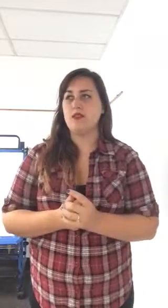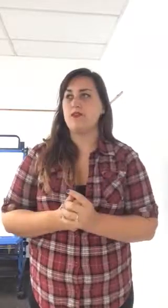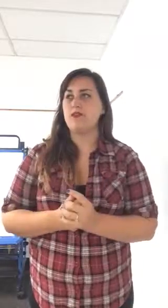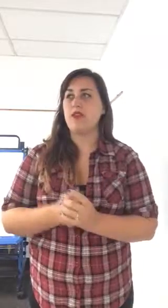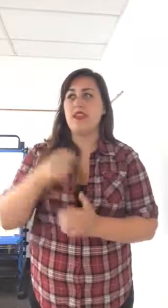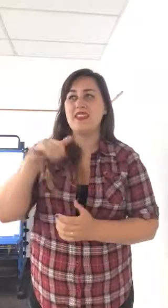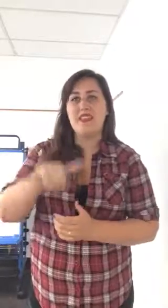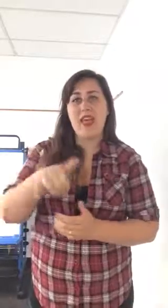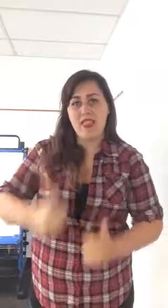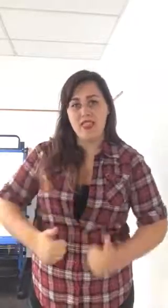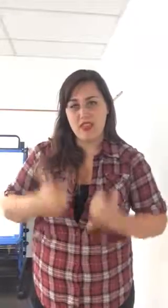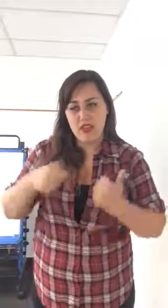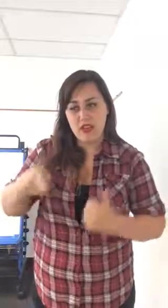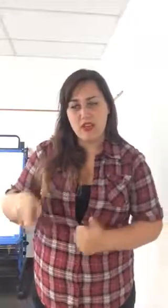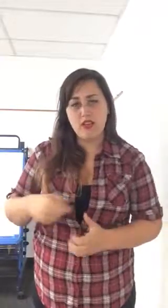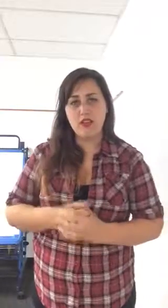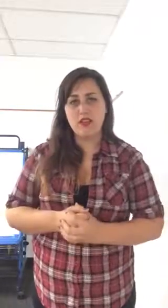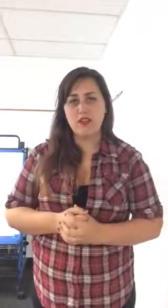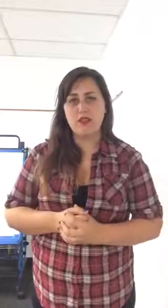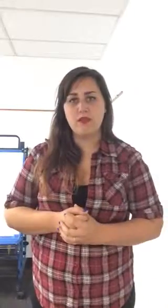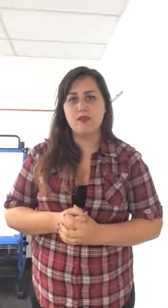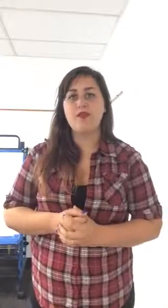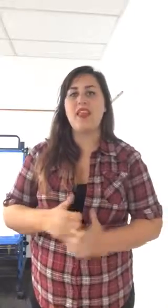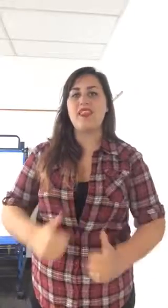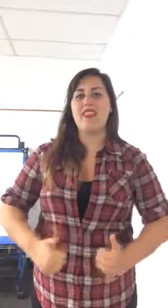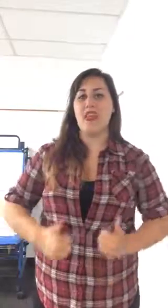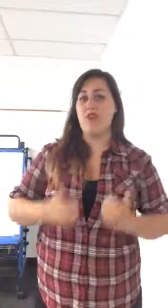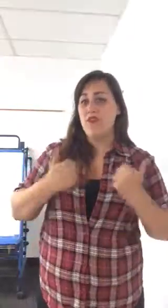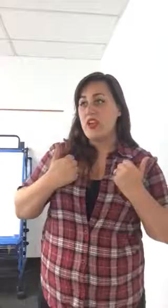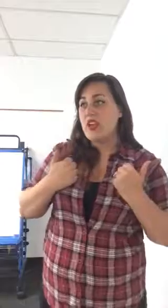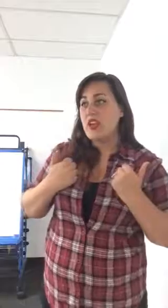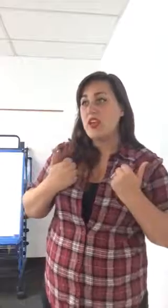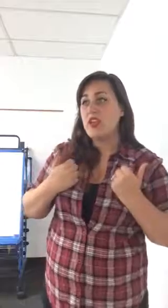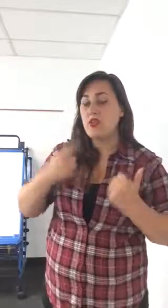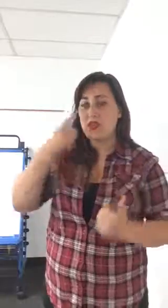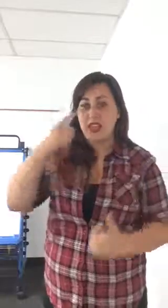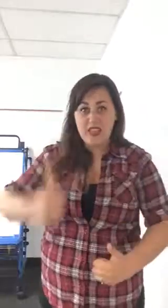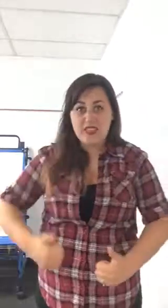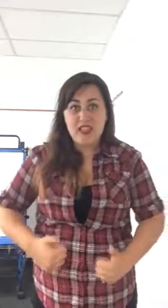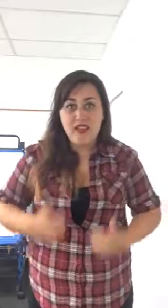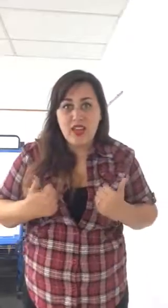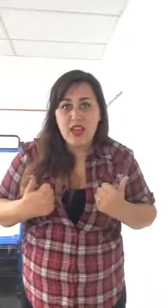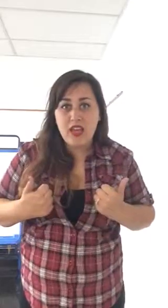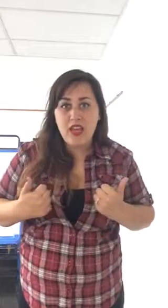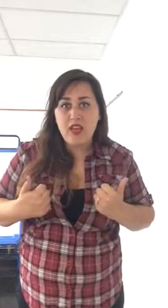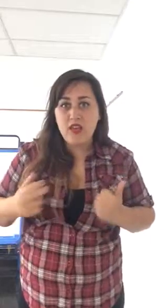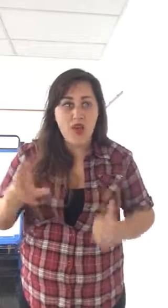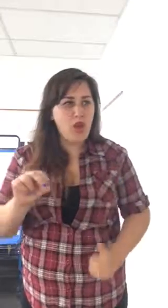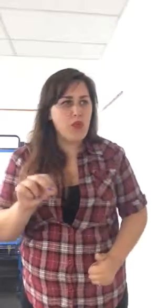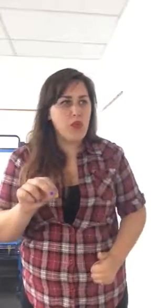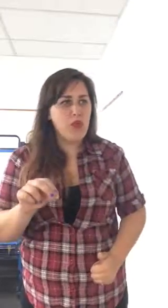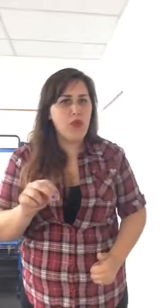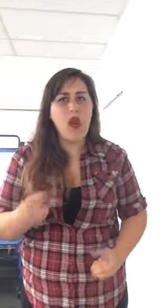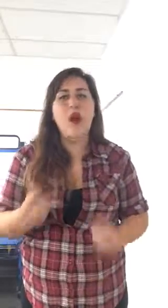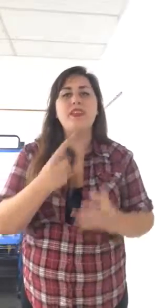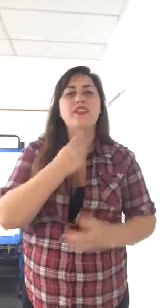non-living? I'm sorry, what? You think compact bone's living? No? How many say no?